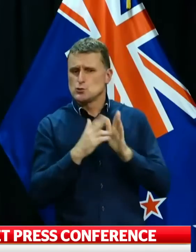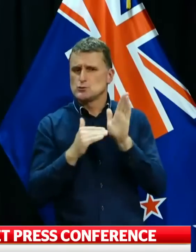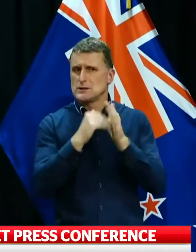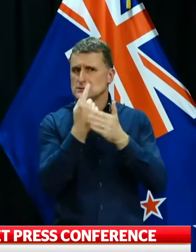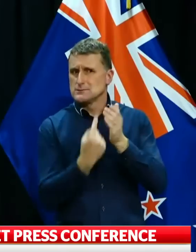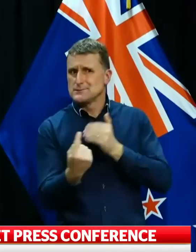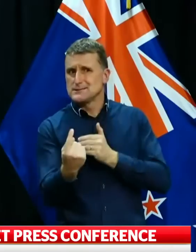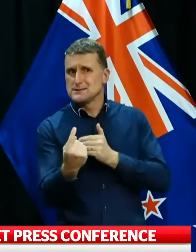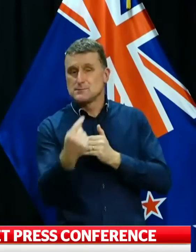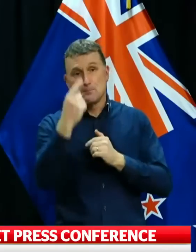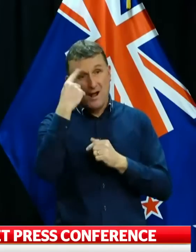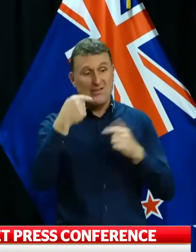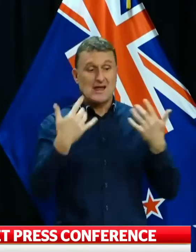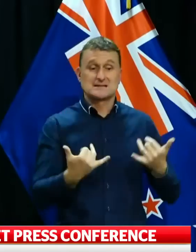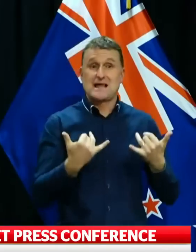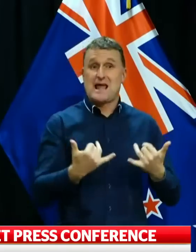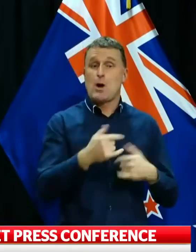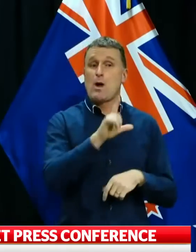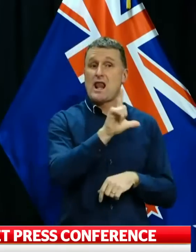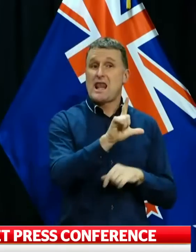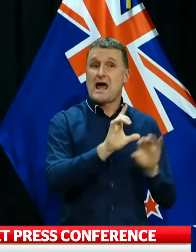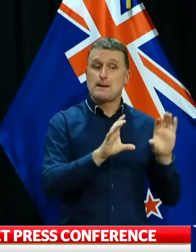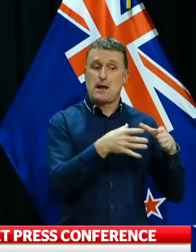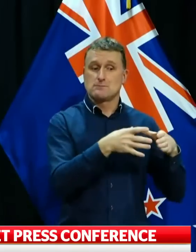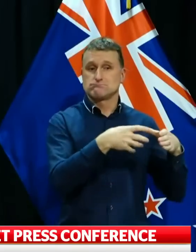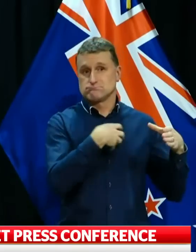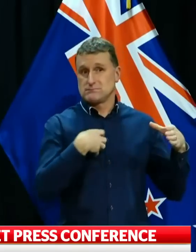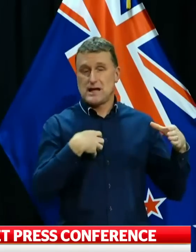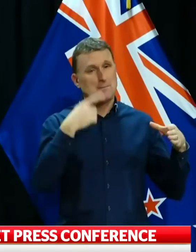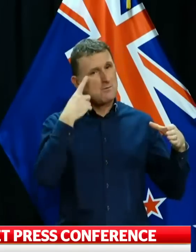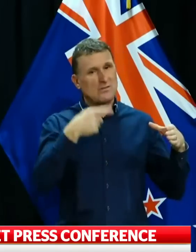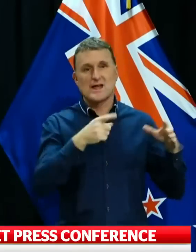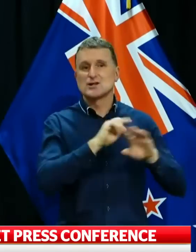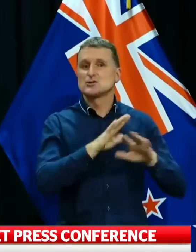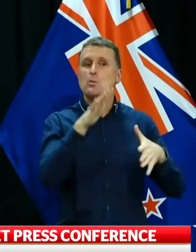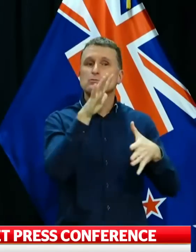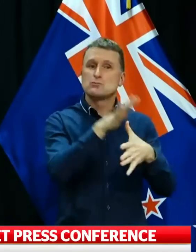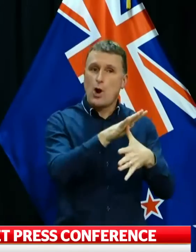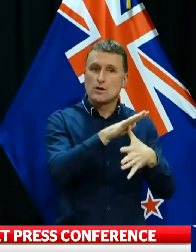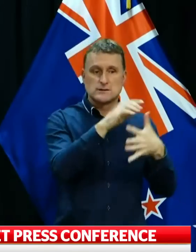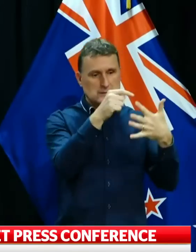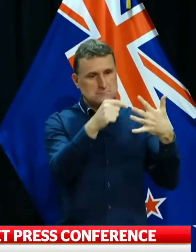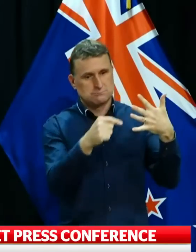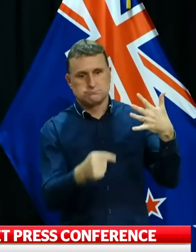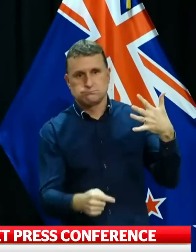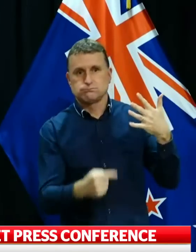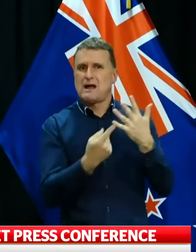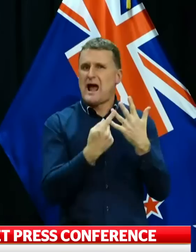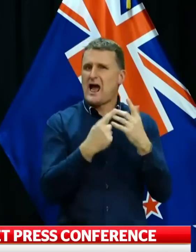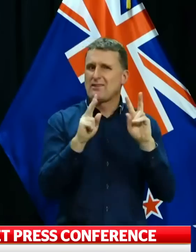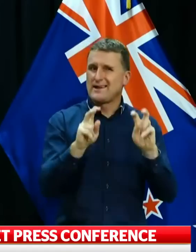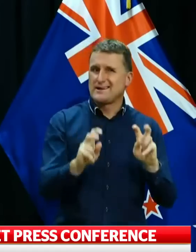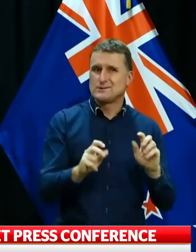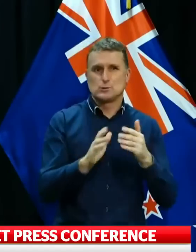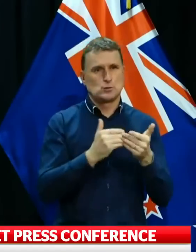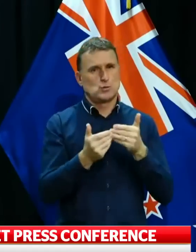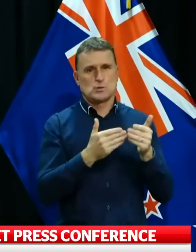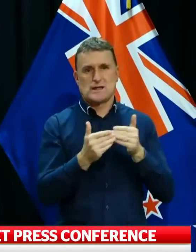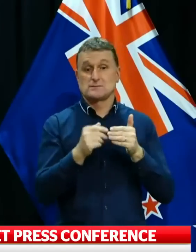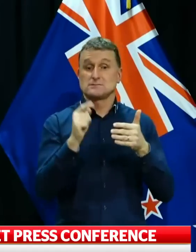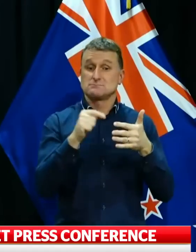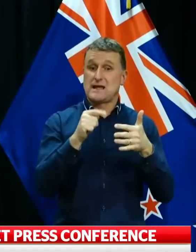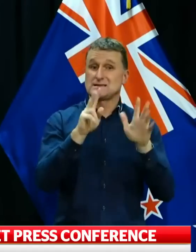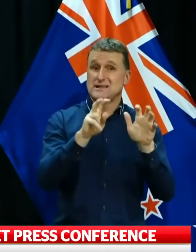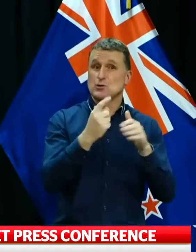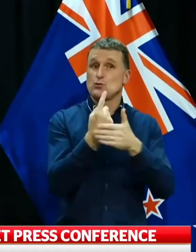while we're in government. We've never heard this as a priority for New Zealanders. There's so many other issues we need to be dealing with that the issue of a republic, I can hand